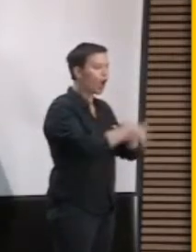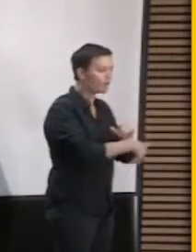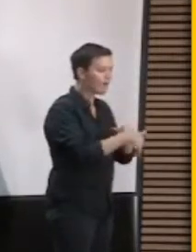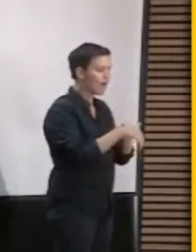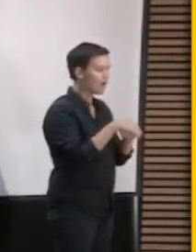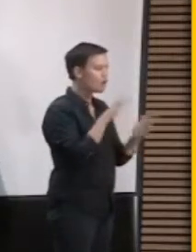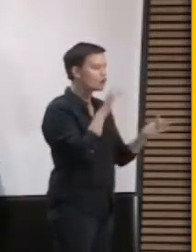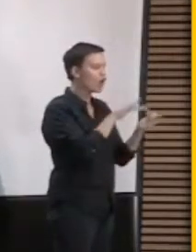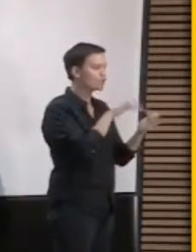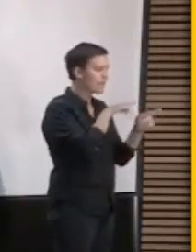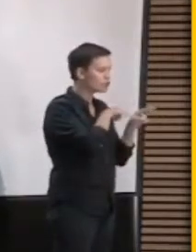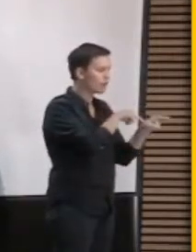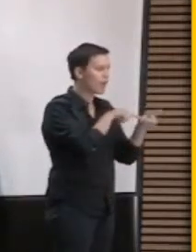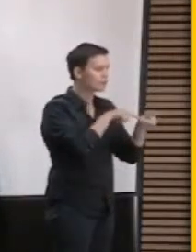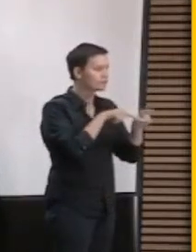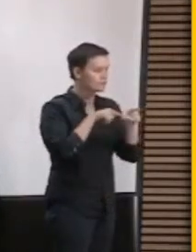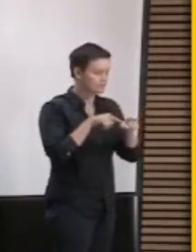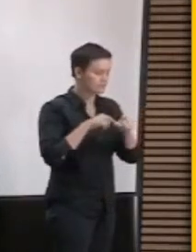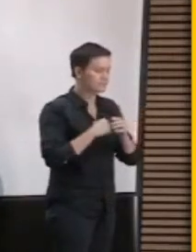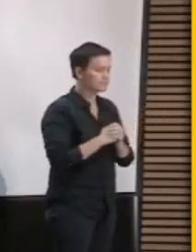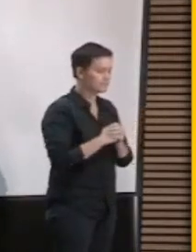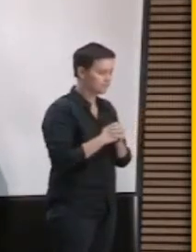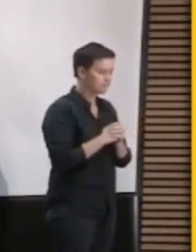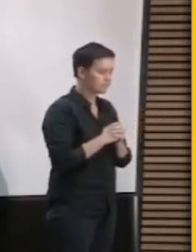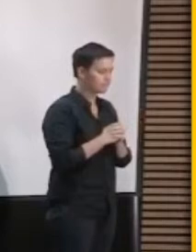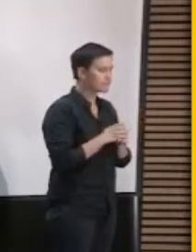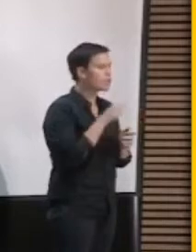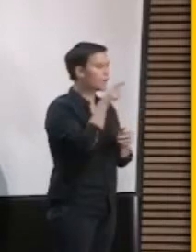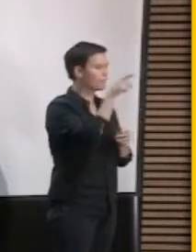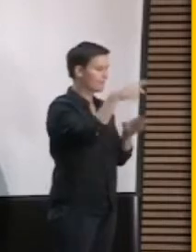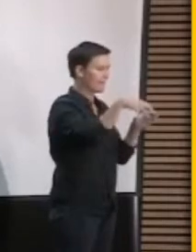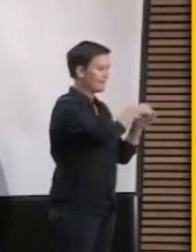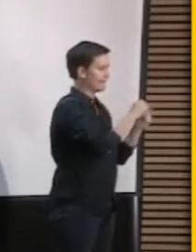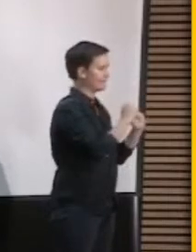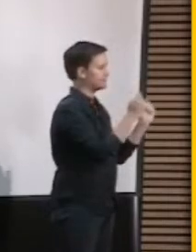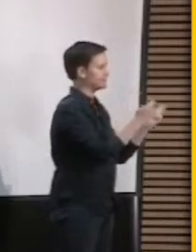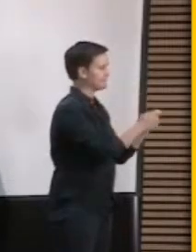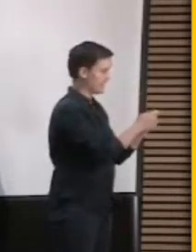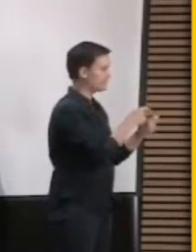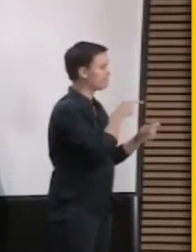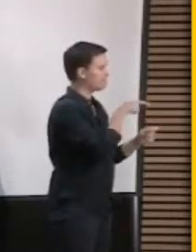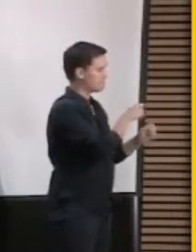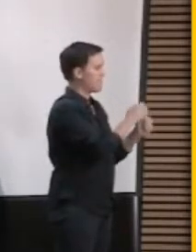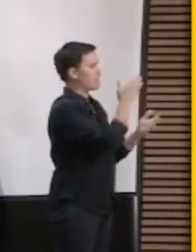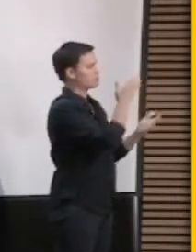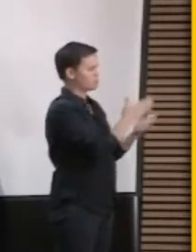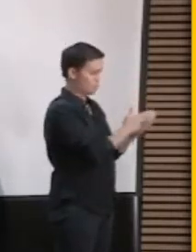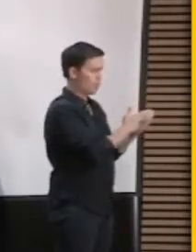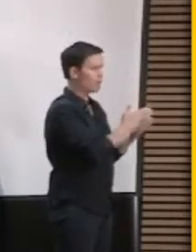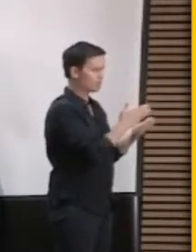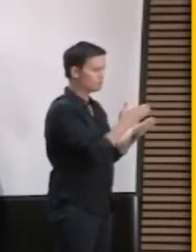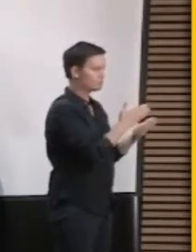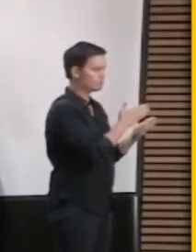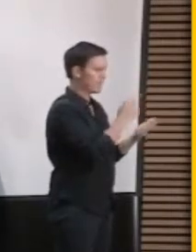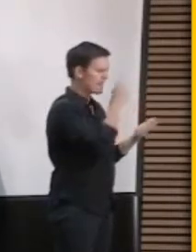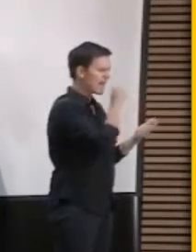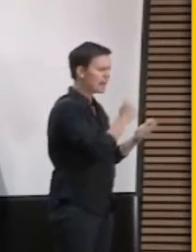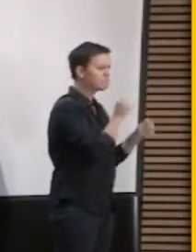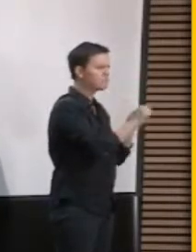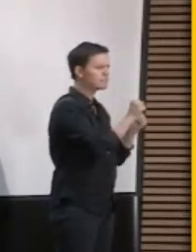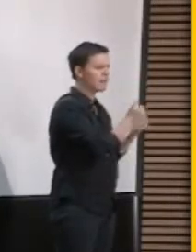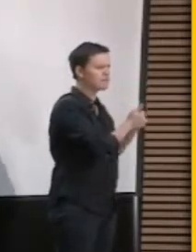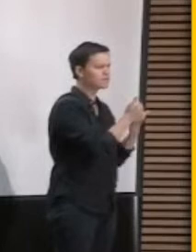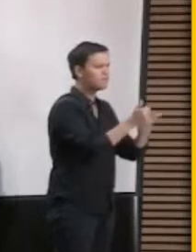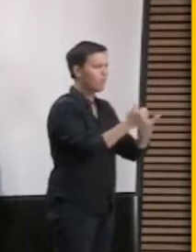his presence on the ground will add to the expertise and assurance that we're providing that public health unit with all the support they need. So Brian